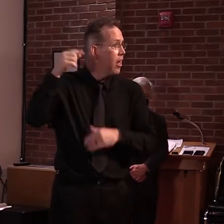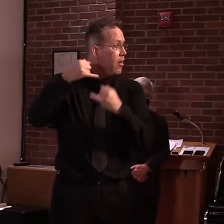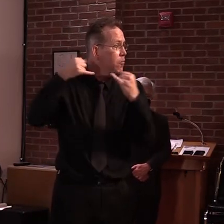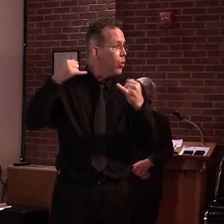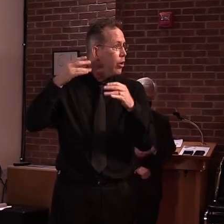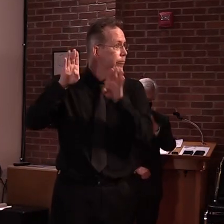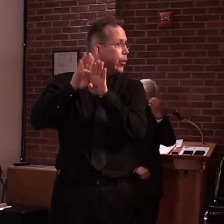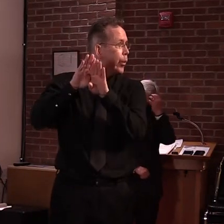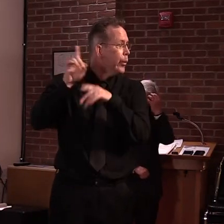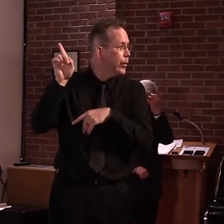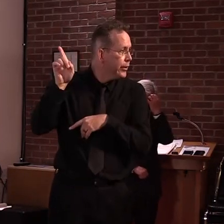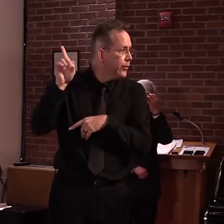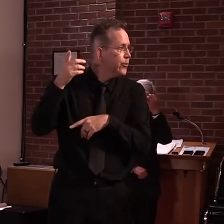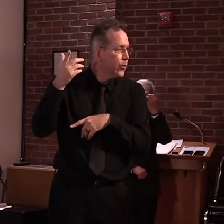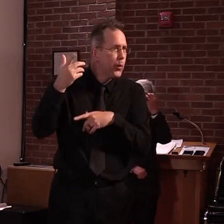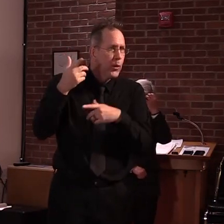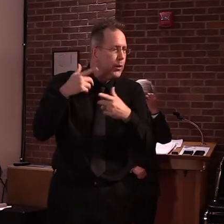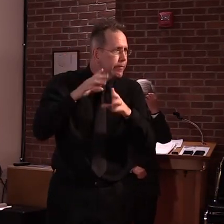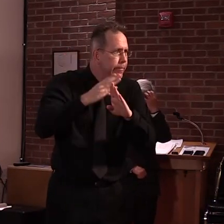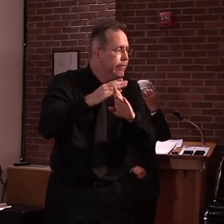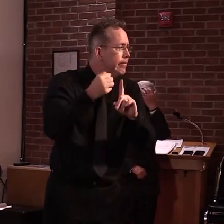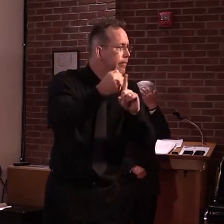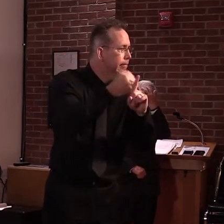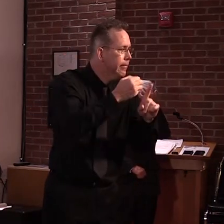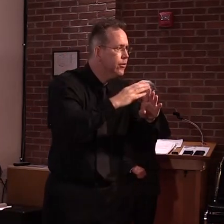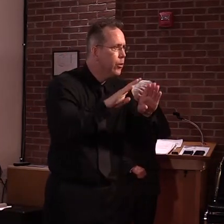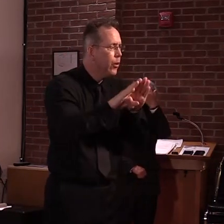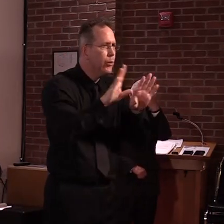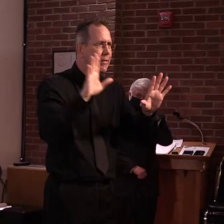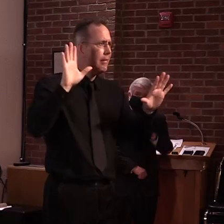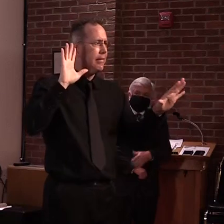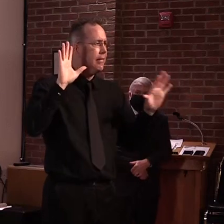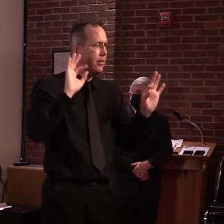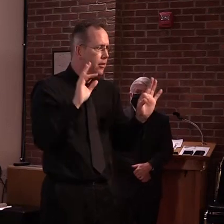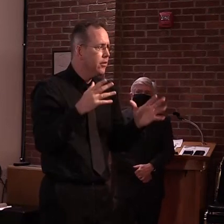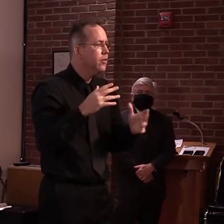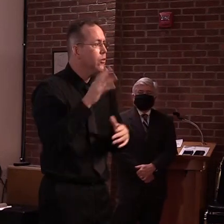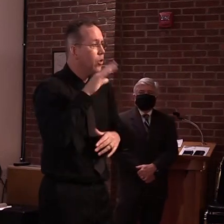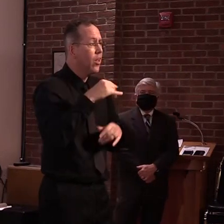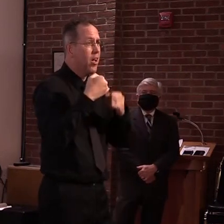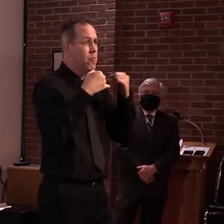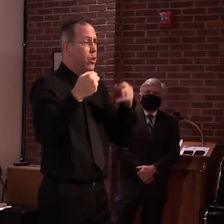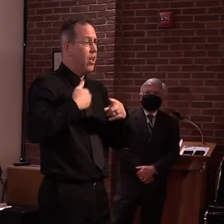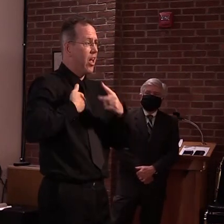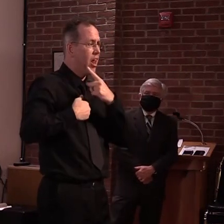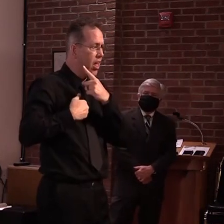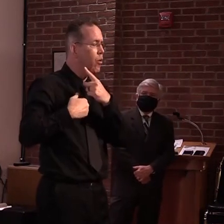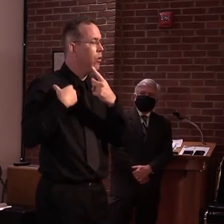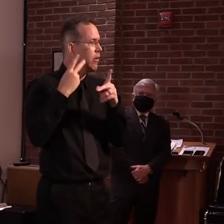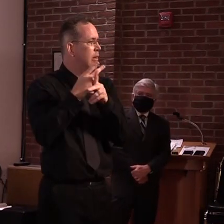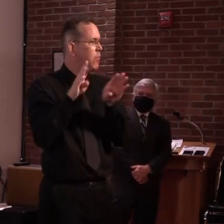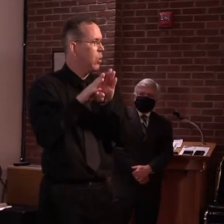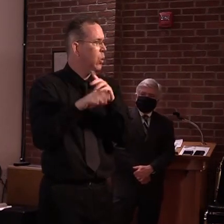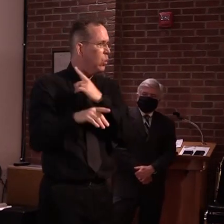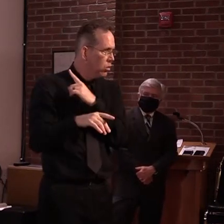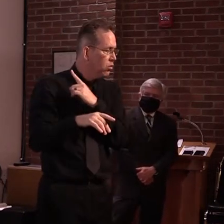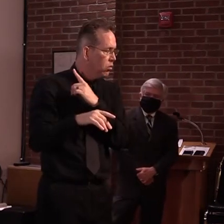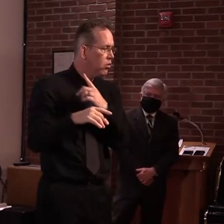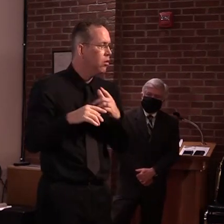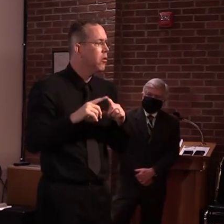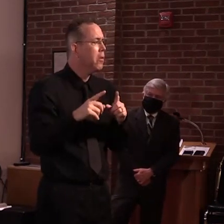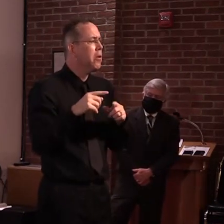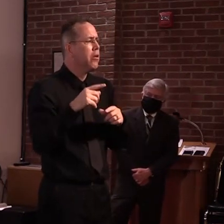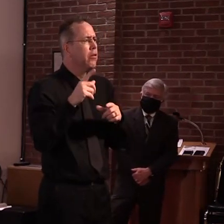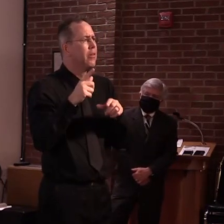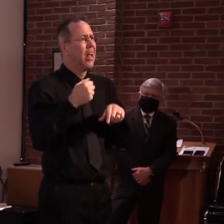been heavily impacted. I've heard that they are going to extend the border restrictions for a longer period than, you know, I